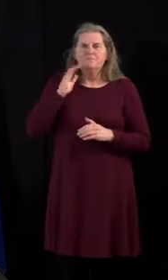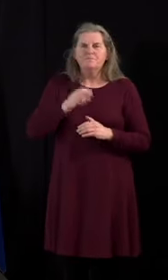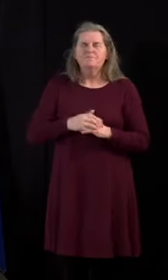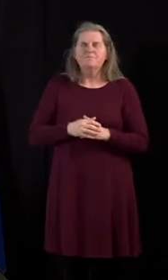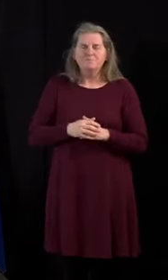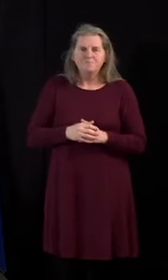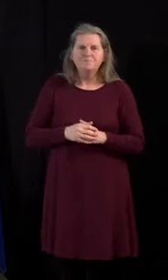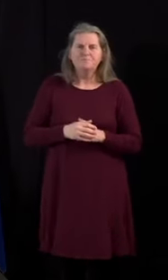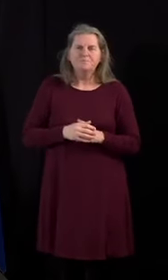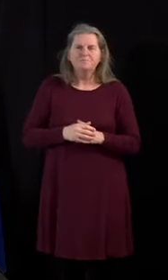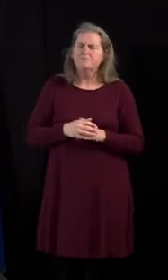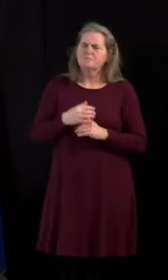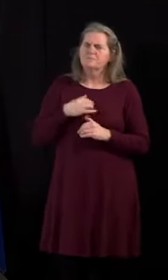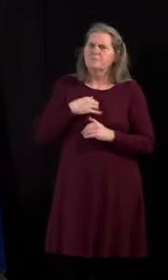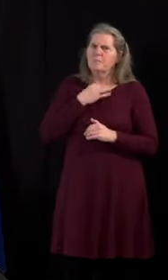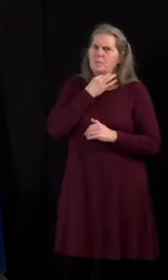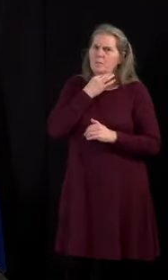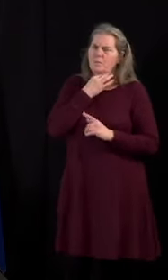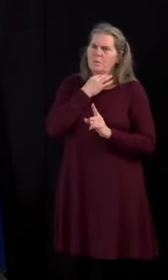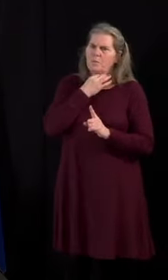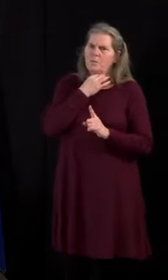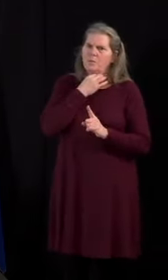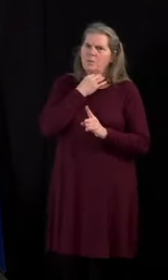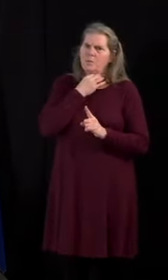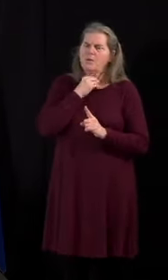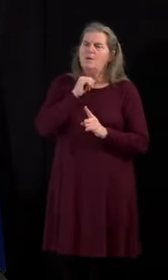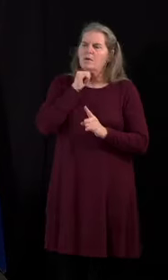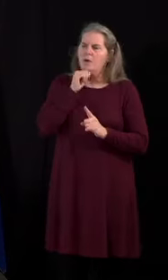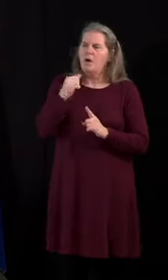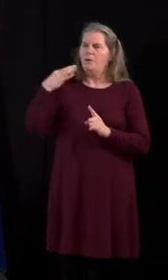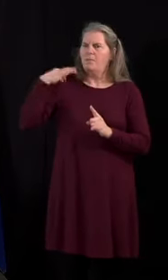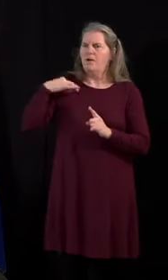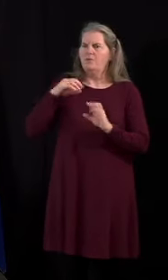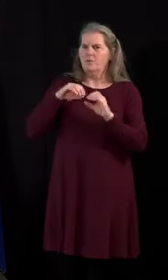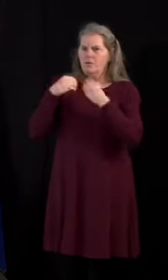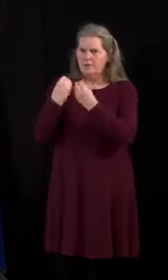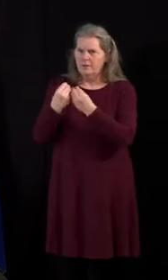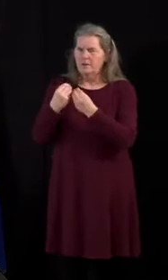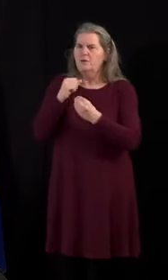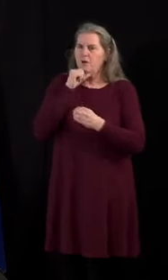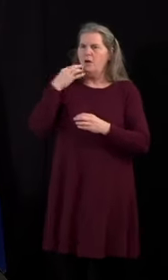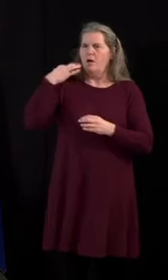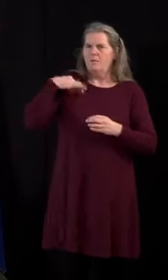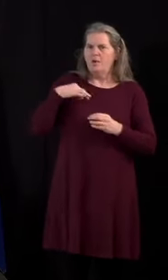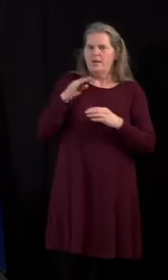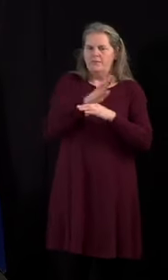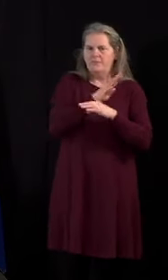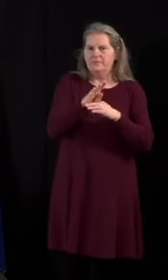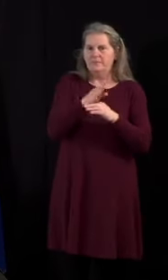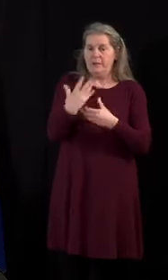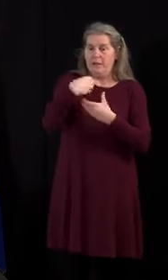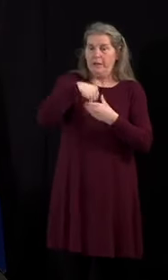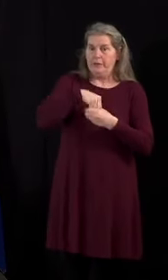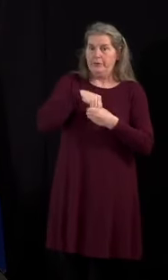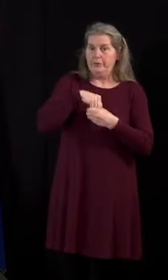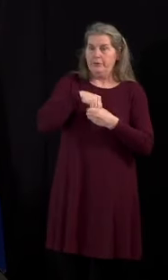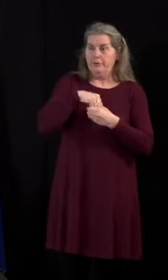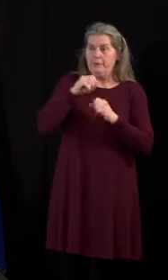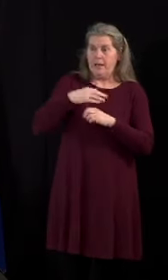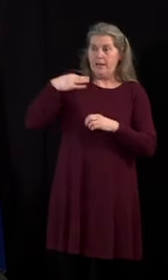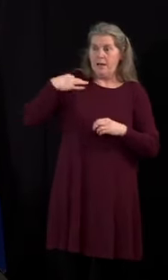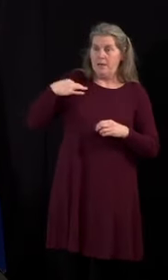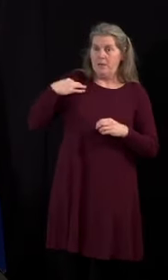Hi, yeah. I'm interested to know if nonprofit organizations and nonprofit businesses are included or